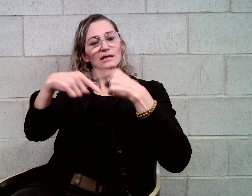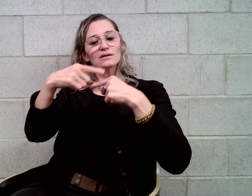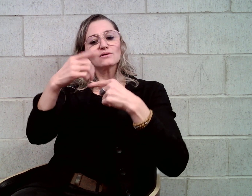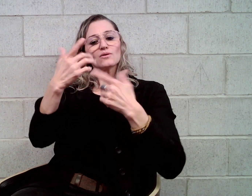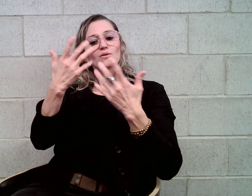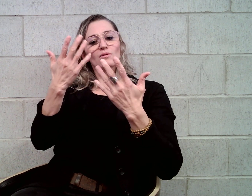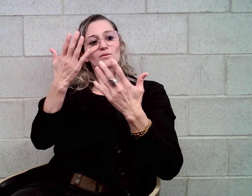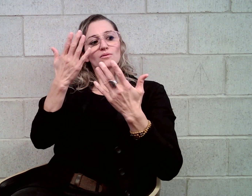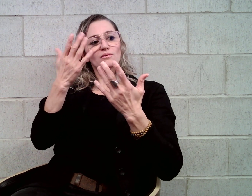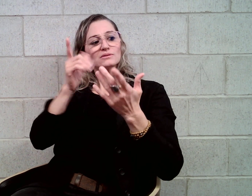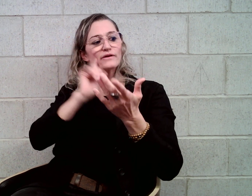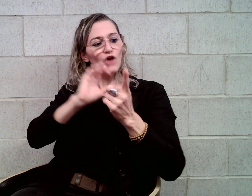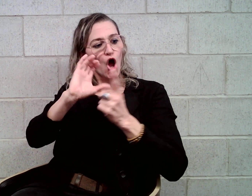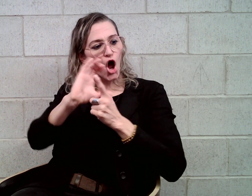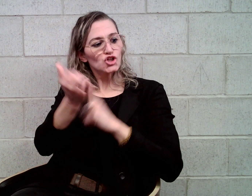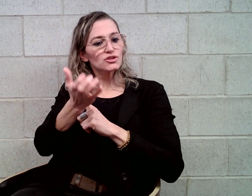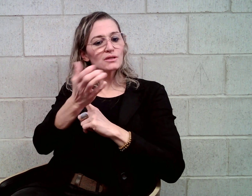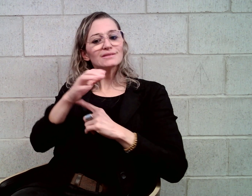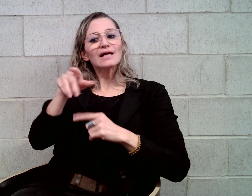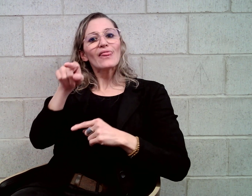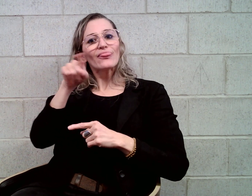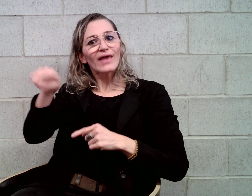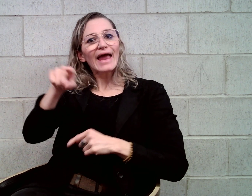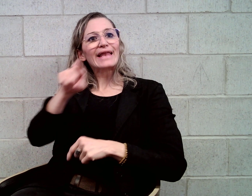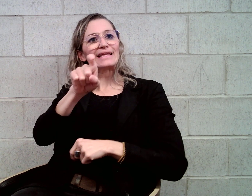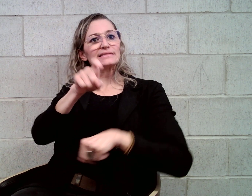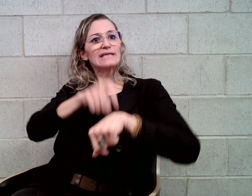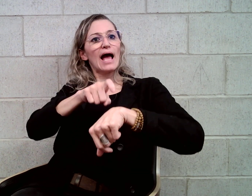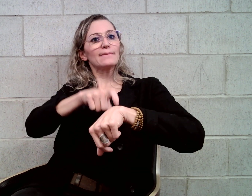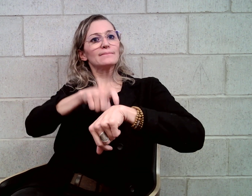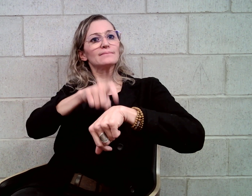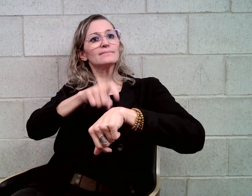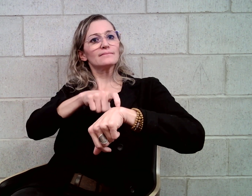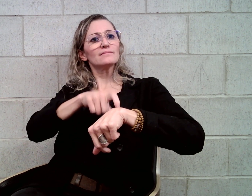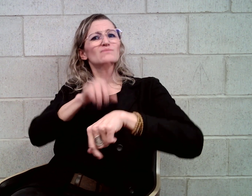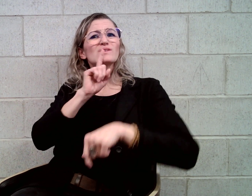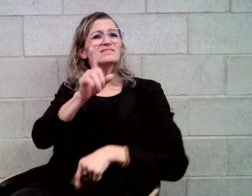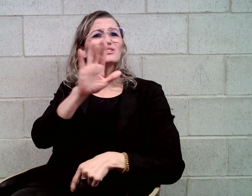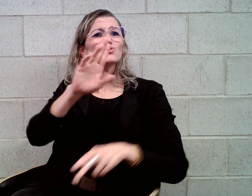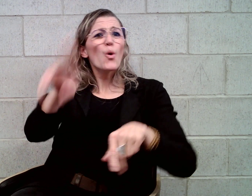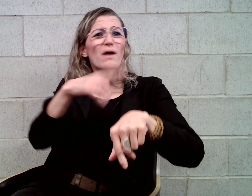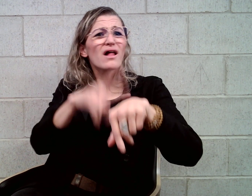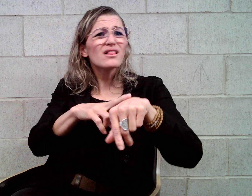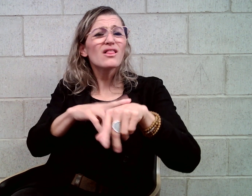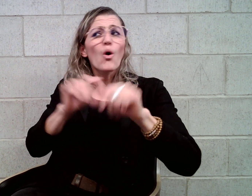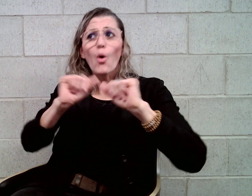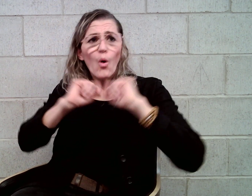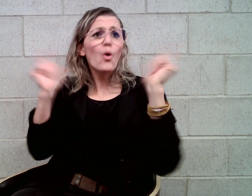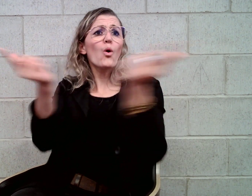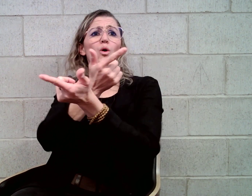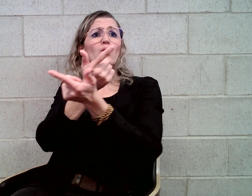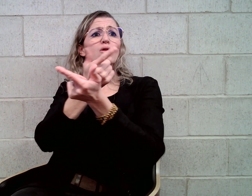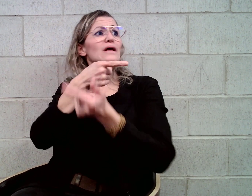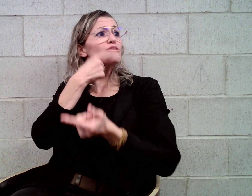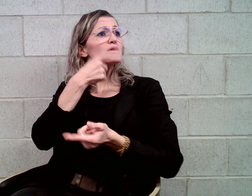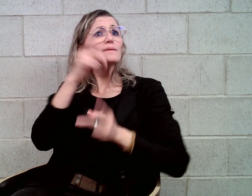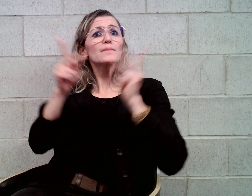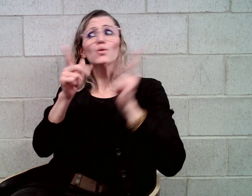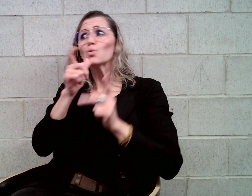of signing in the play. They didn't understand deaf culture, and it takes time. It always takes time For